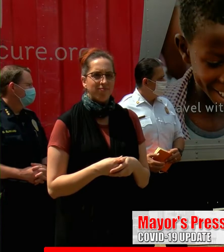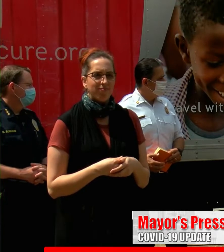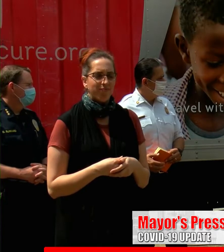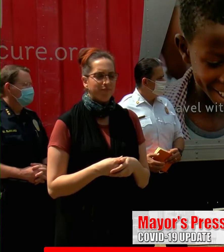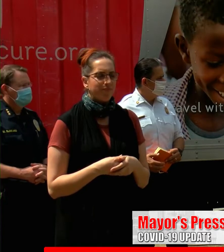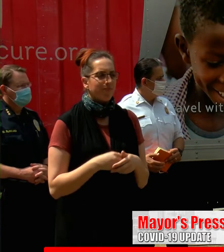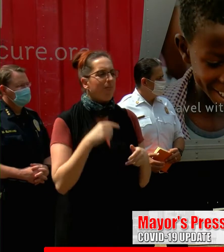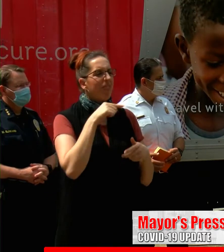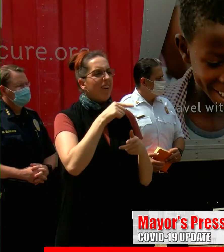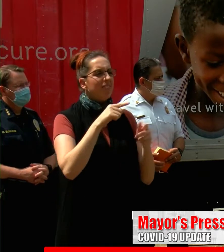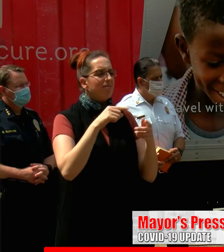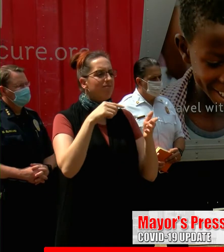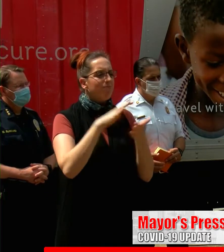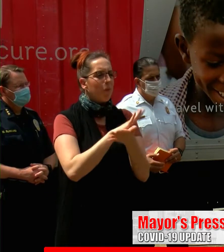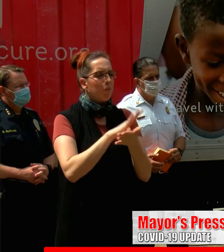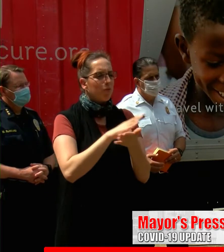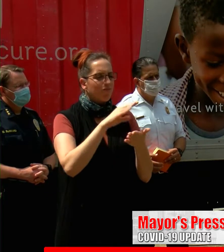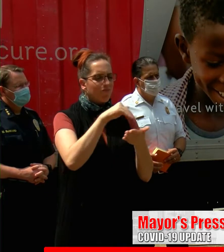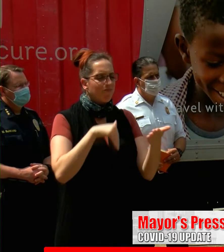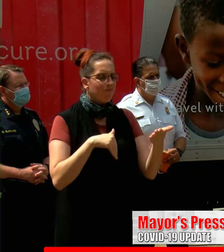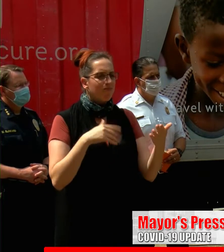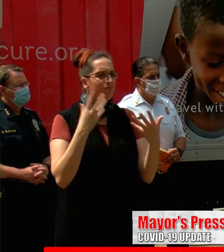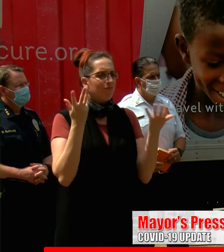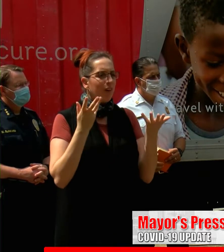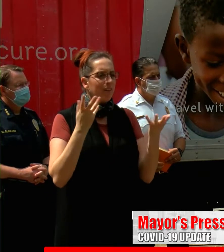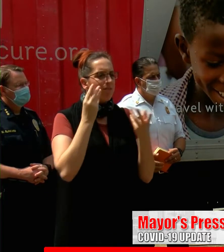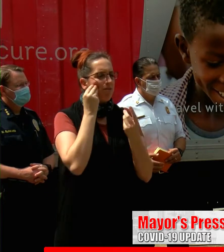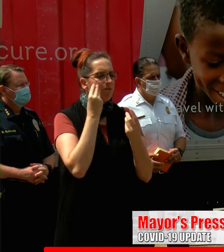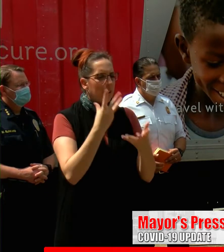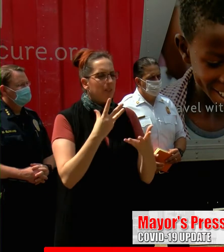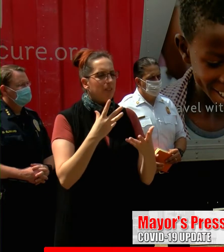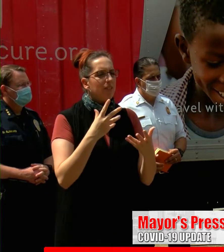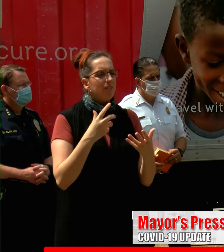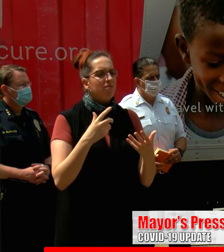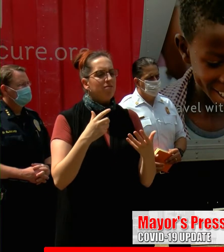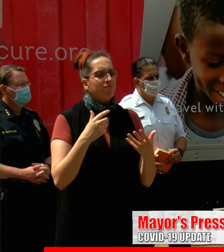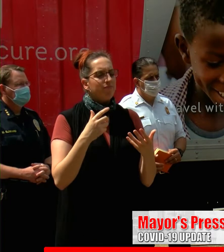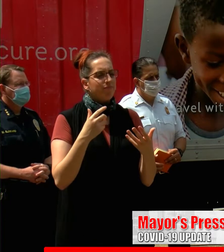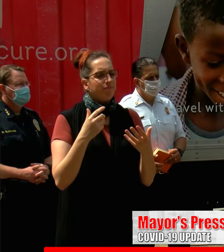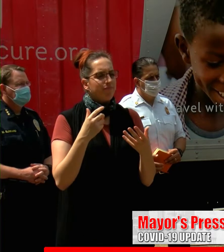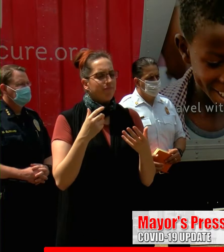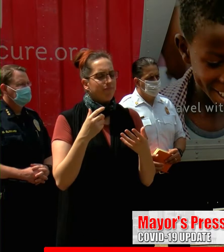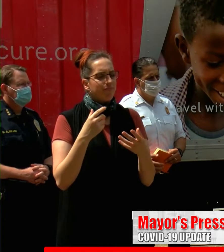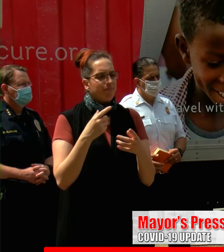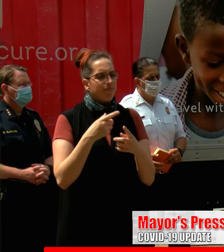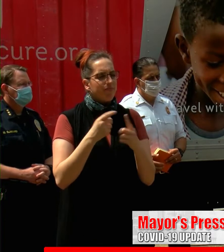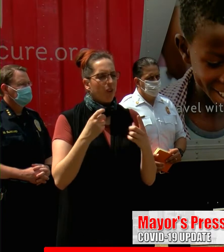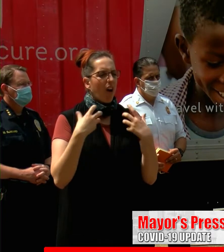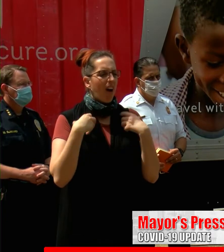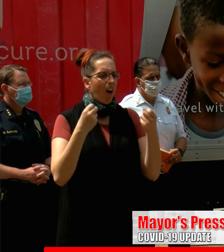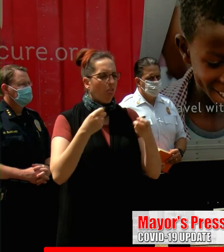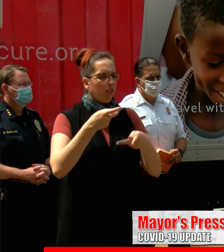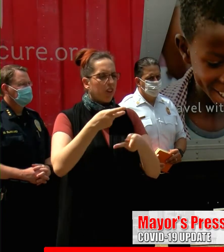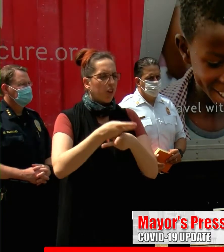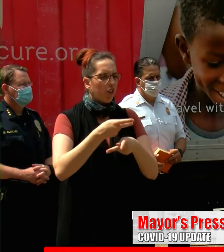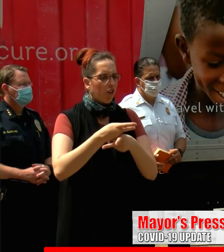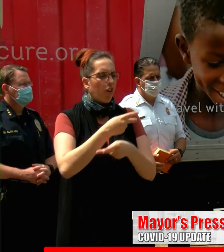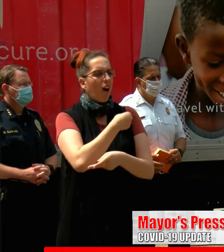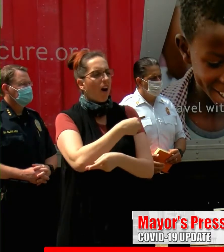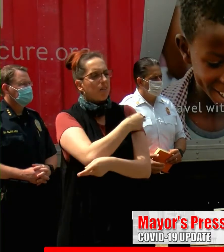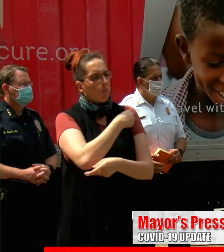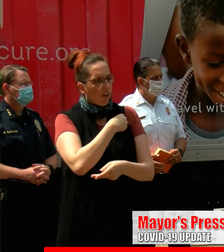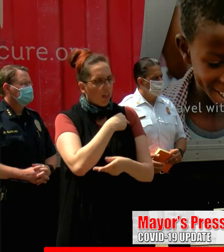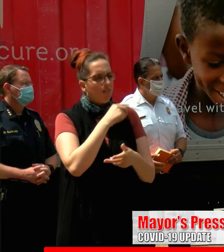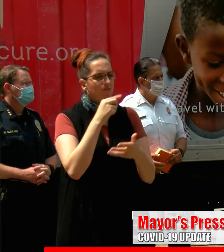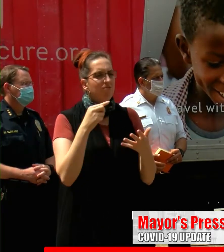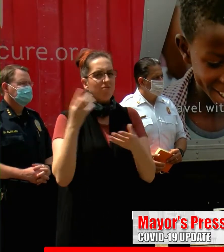And this is information that both the county judge and I have asked for from our health care, from our hospitals. For